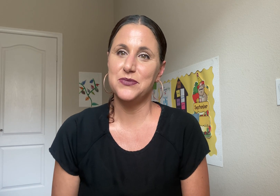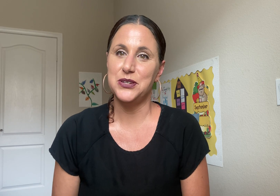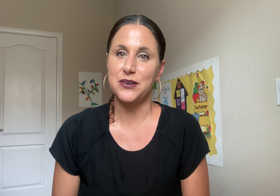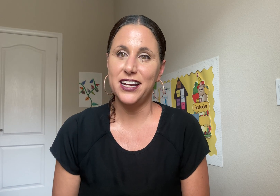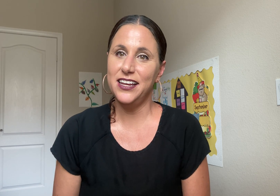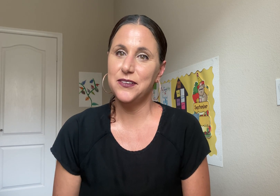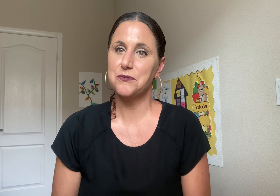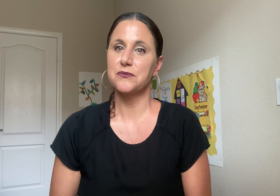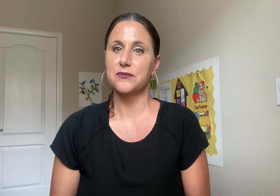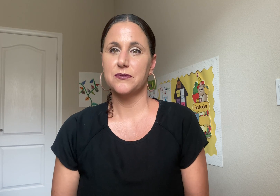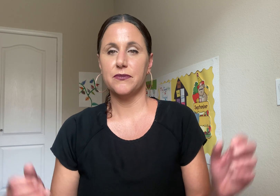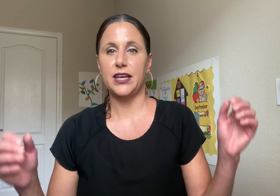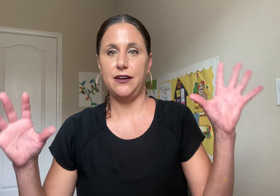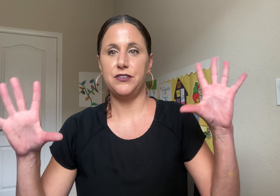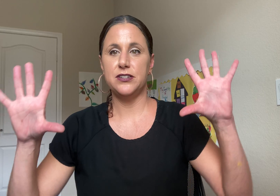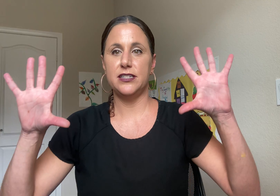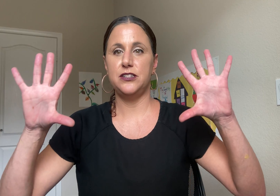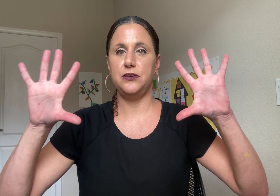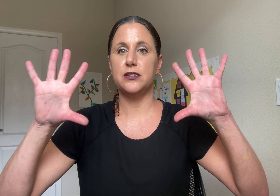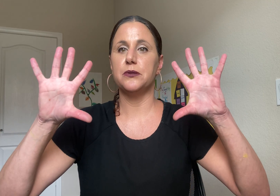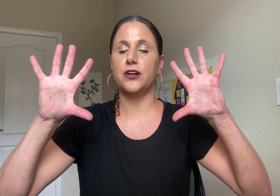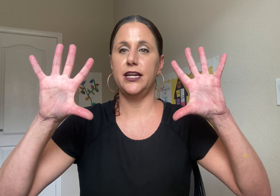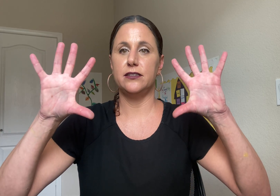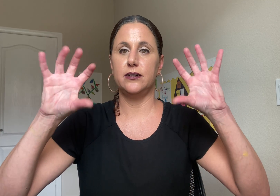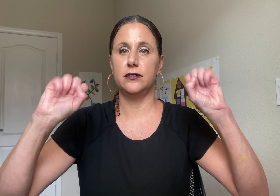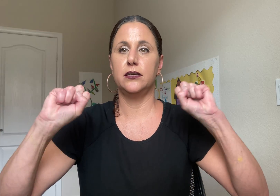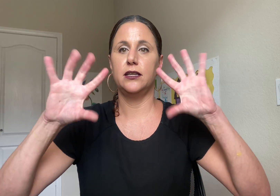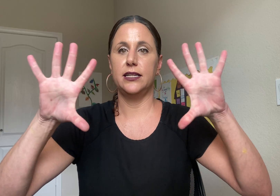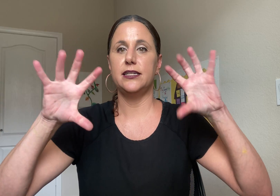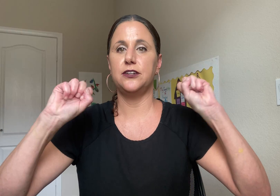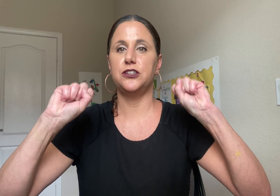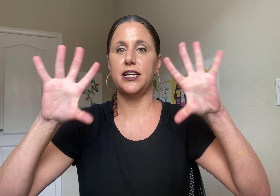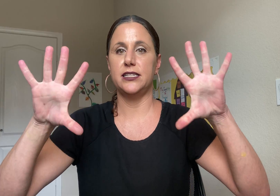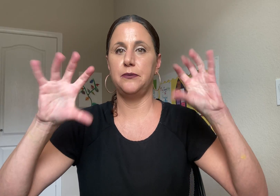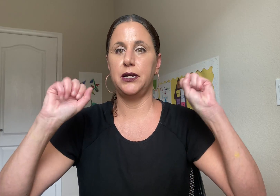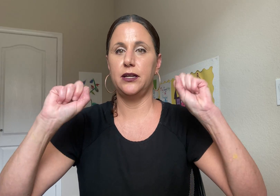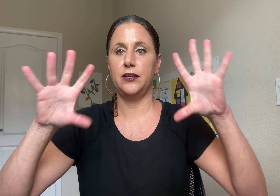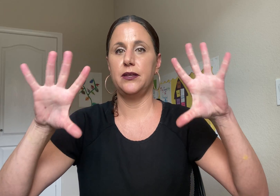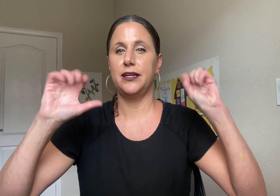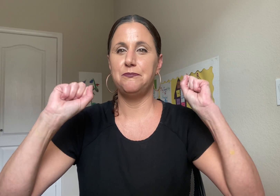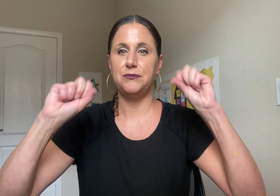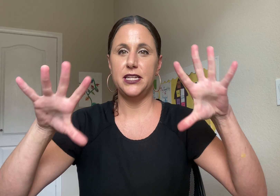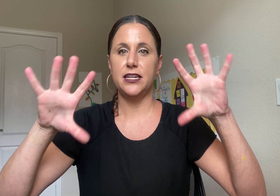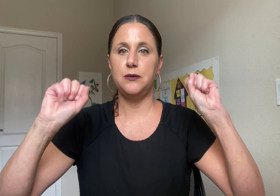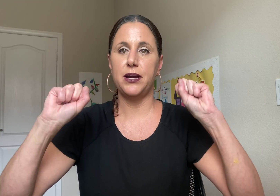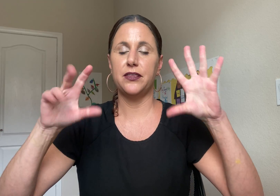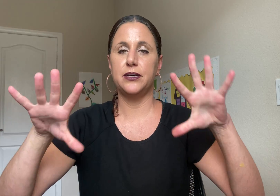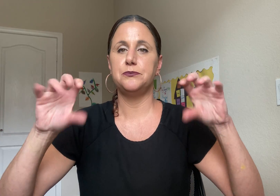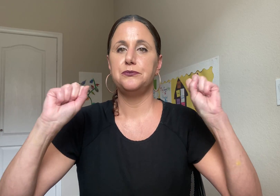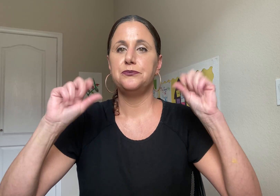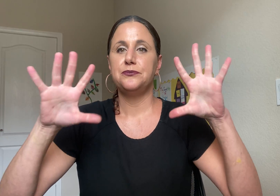You ready? Okay, first let's do this with our hands. Let's exercise. And take a deep breath.